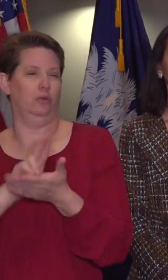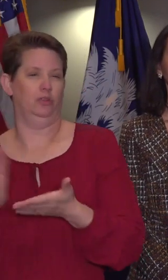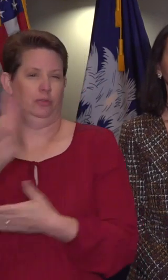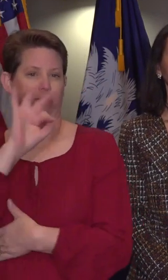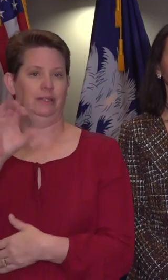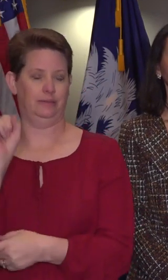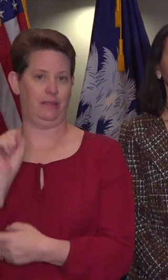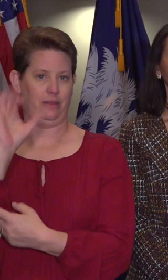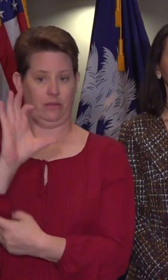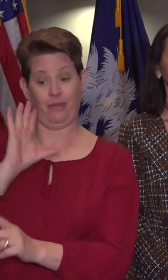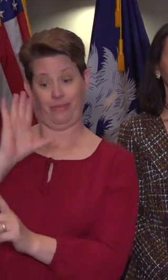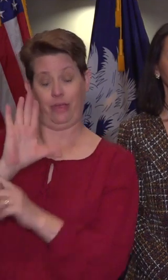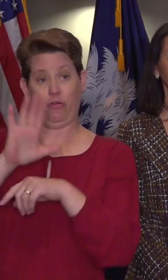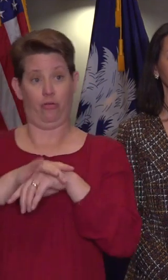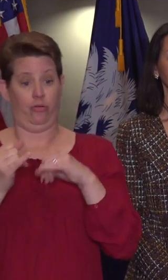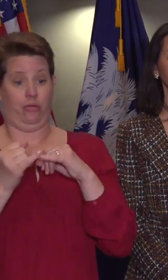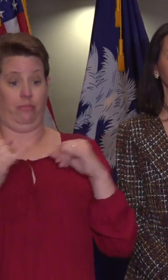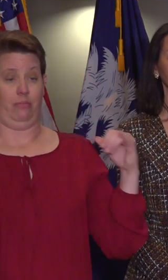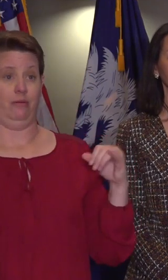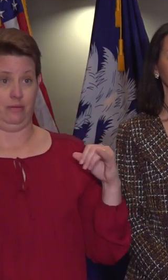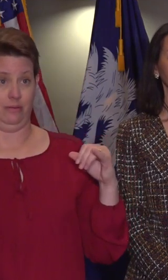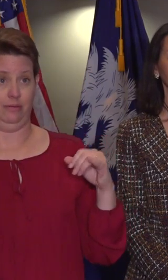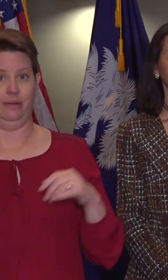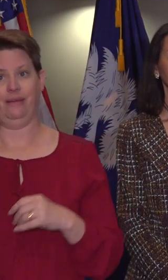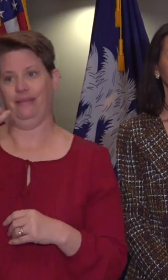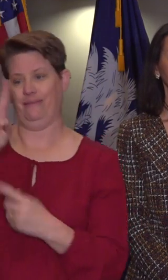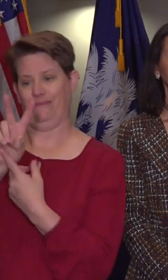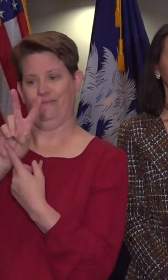South Carolina's online